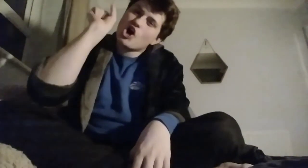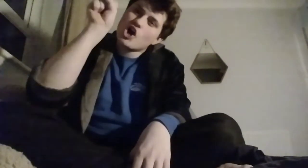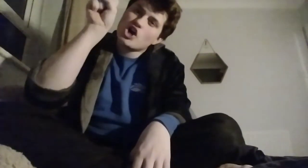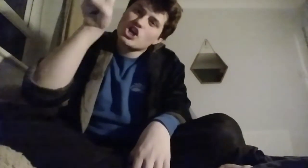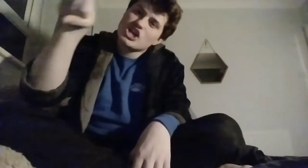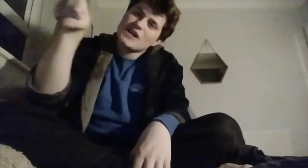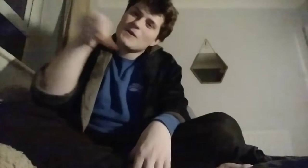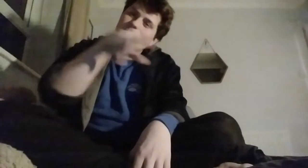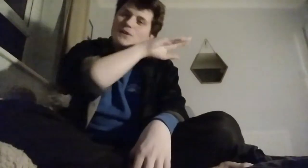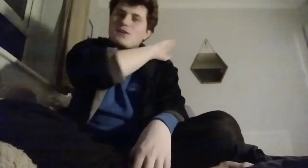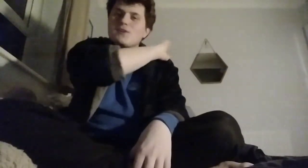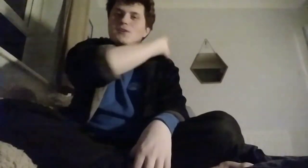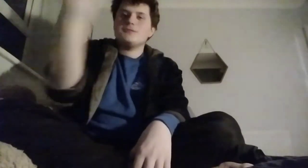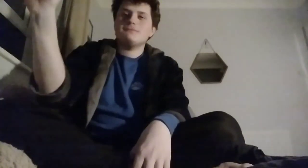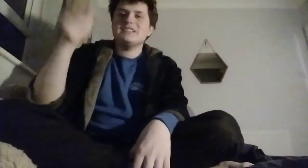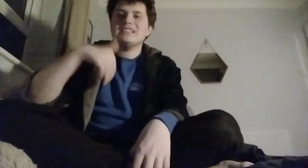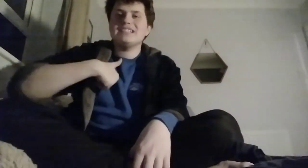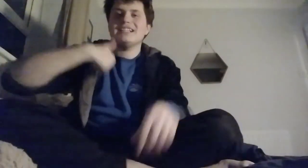don't imagine.